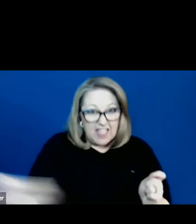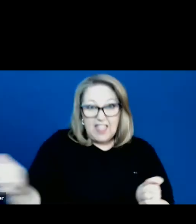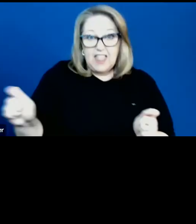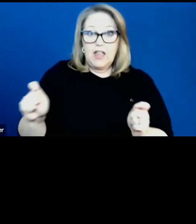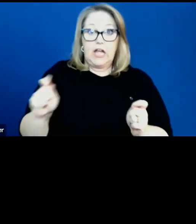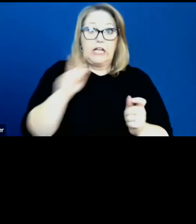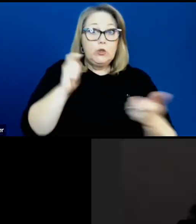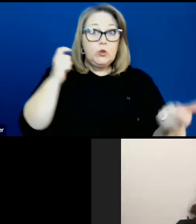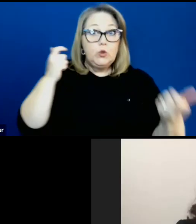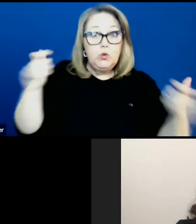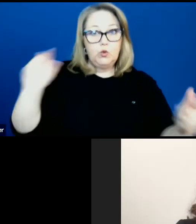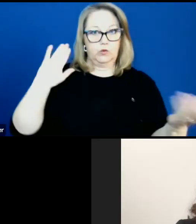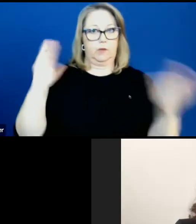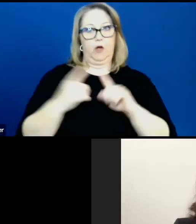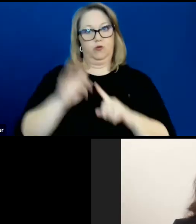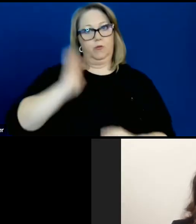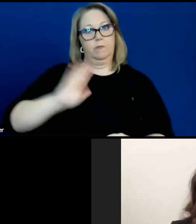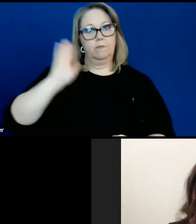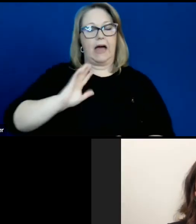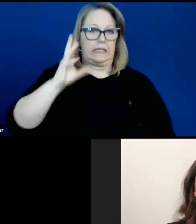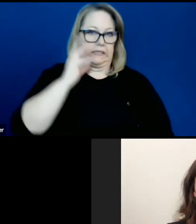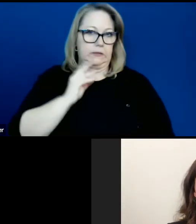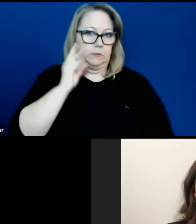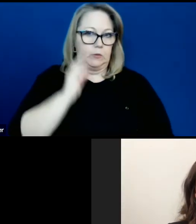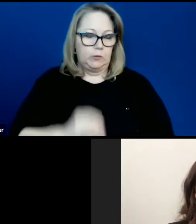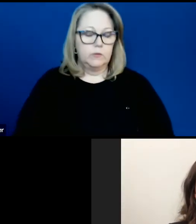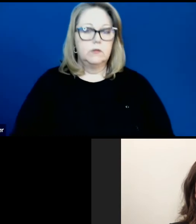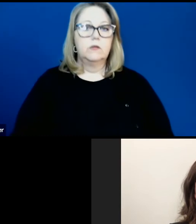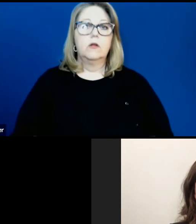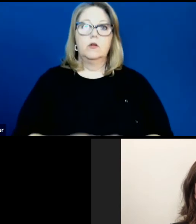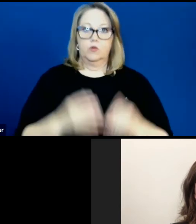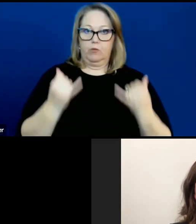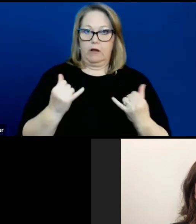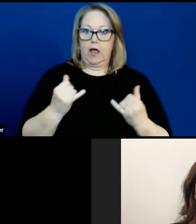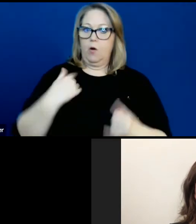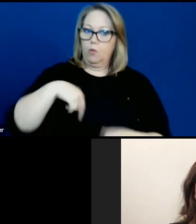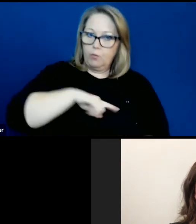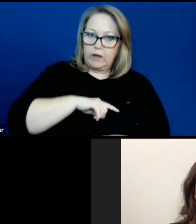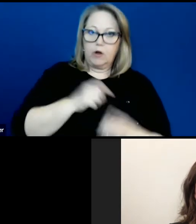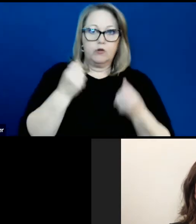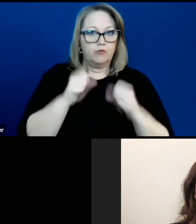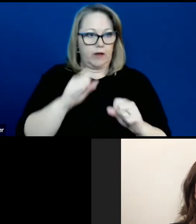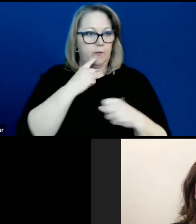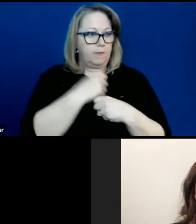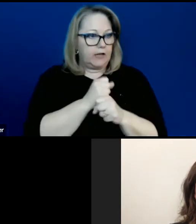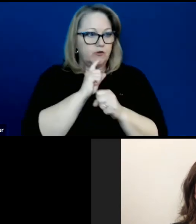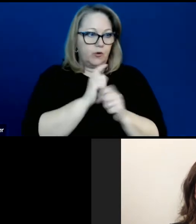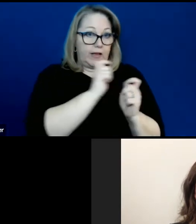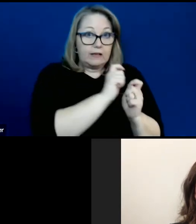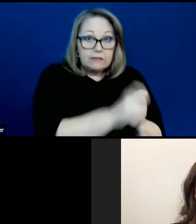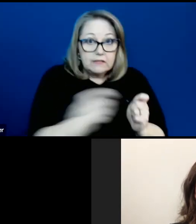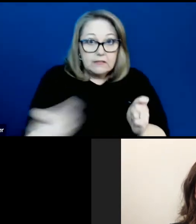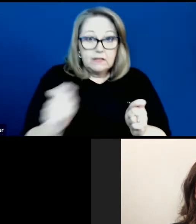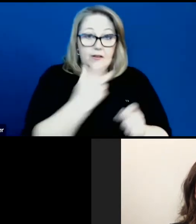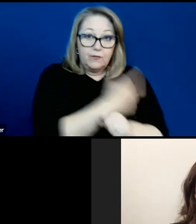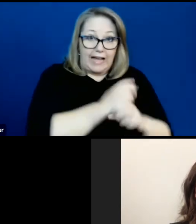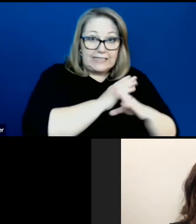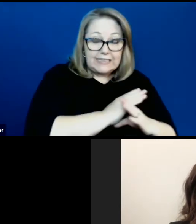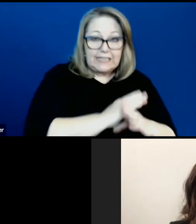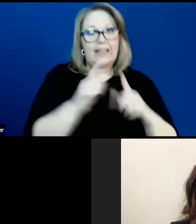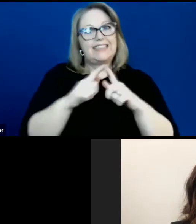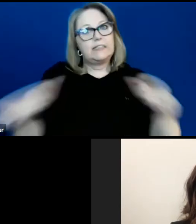pandemic and working to meet the historic demand for critical services the veterans need during this tough time. The same